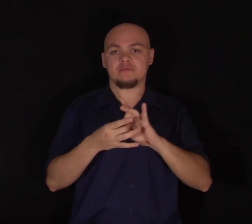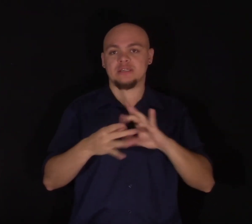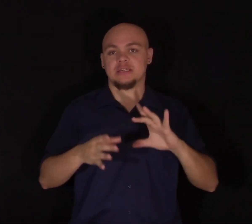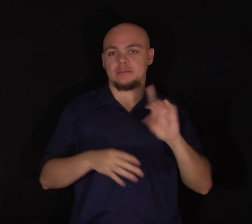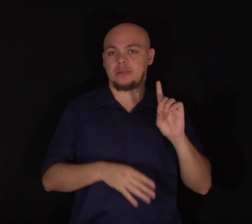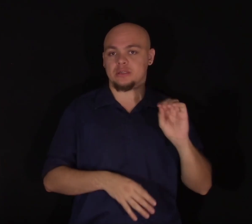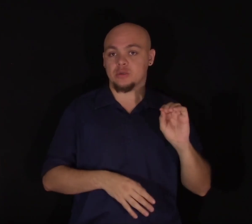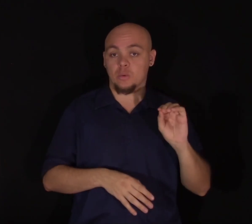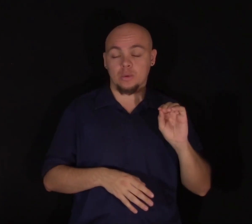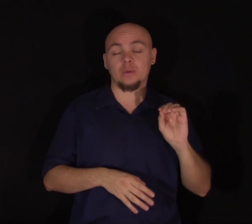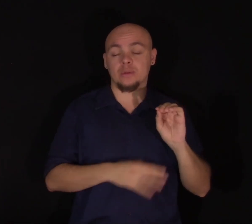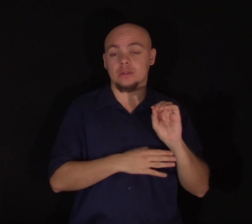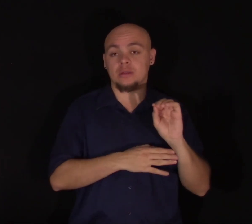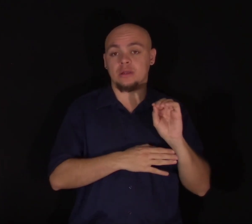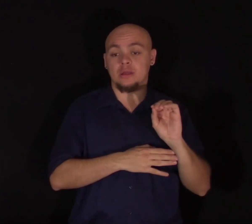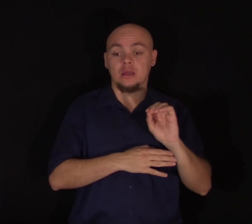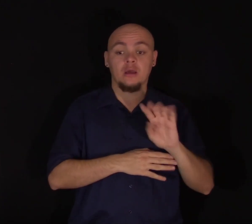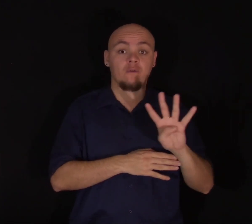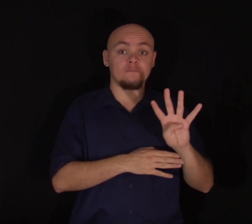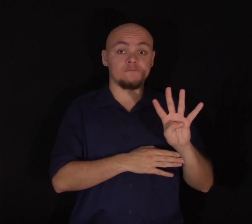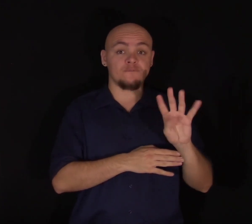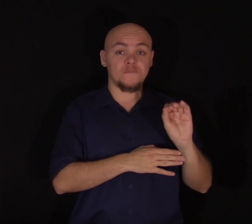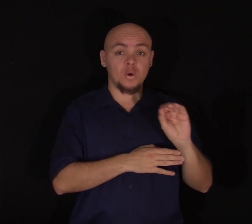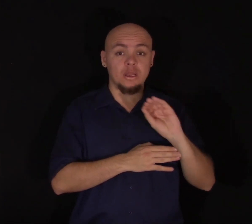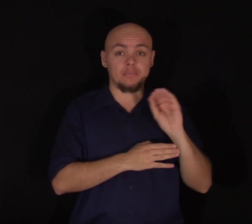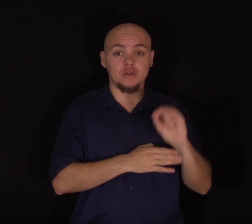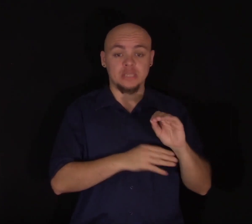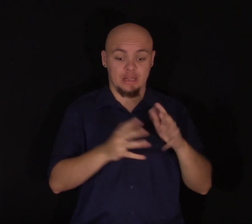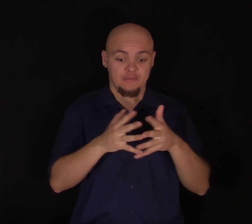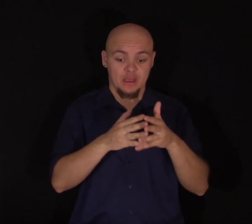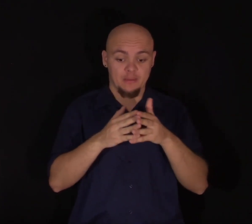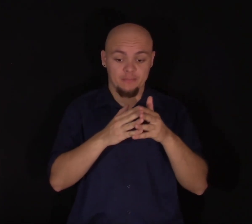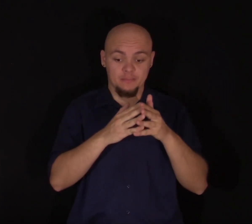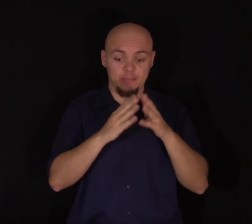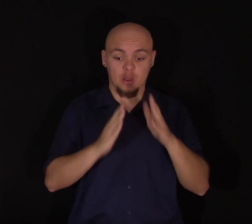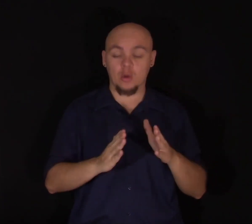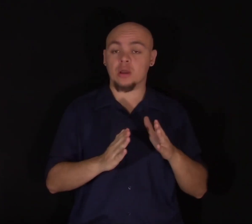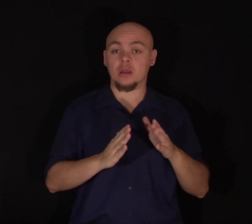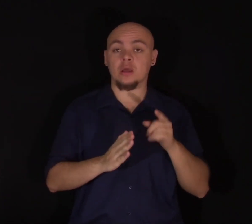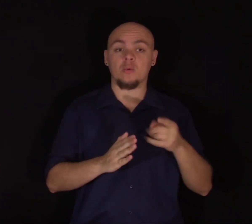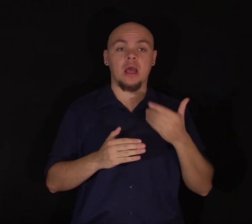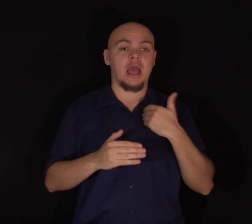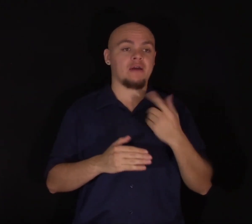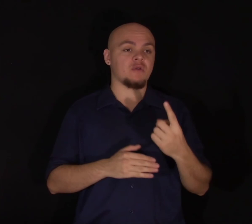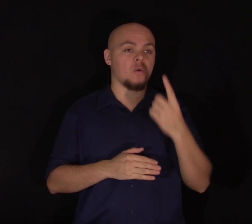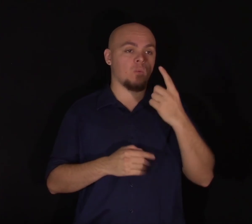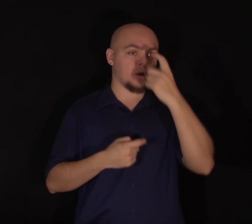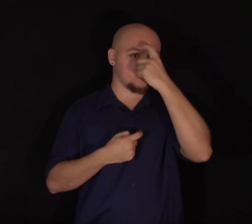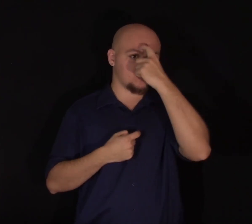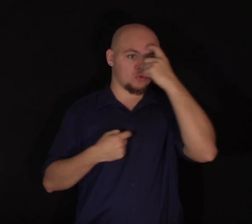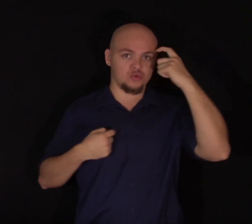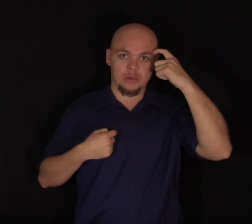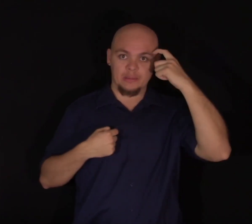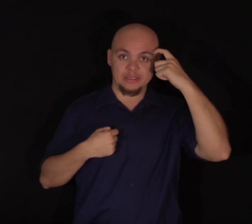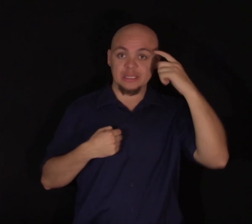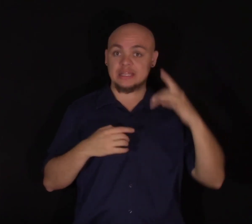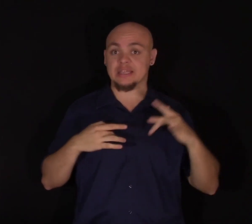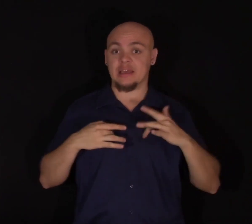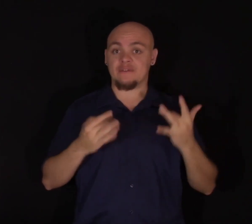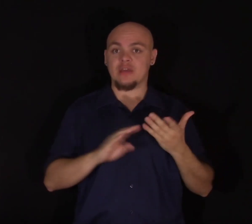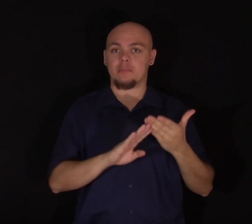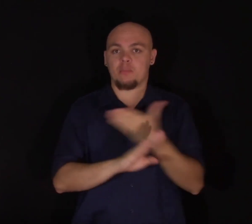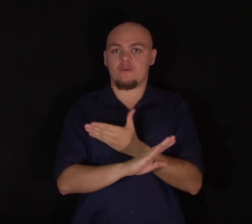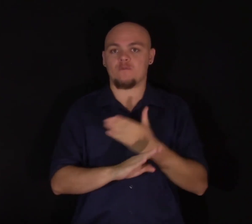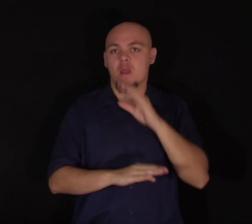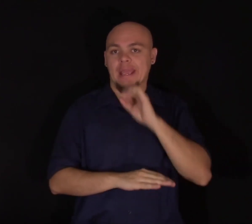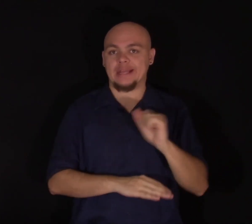conservative estimates, 40% of American children will go through at least one traumatizing event before age 18.